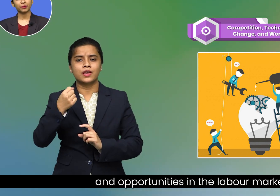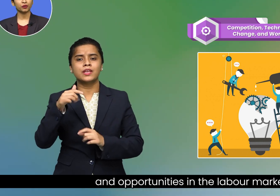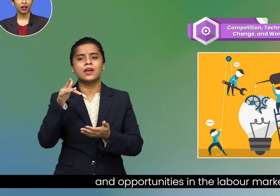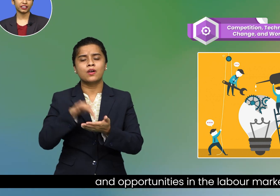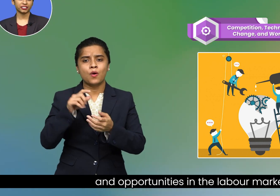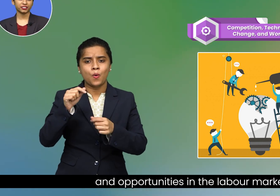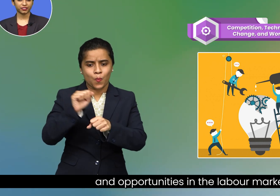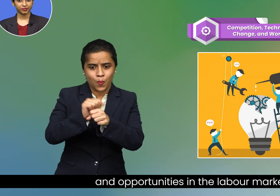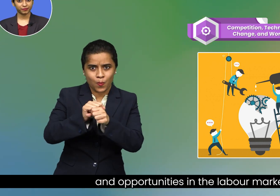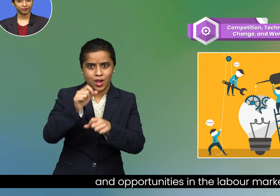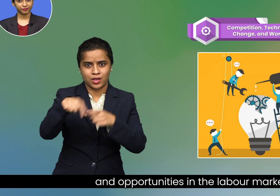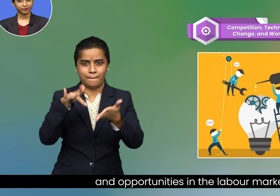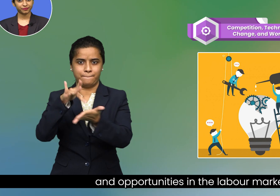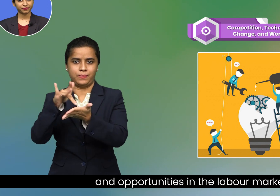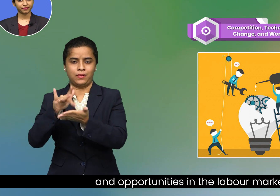in the labor market.